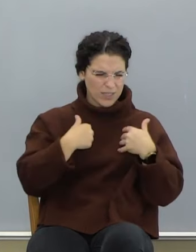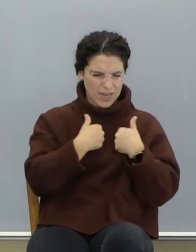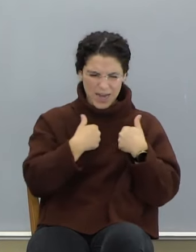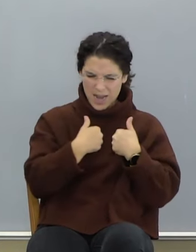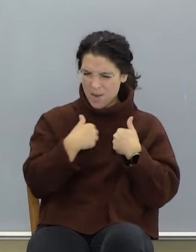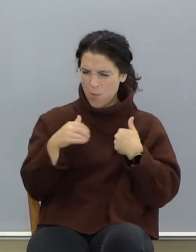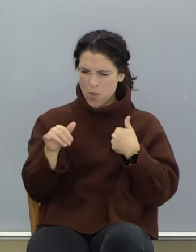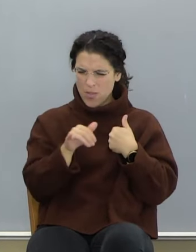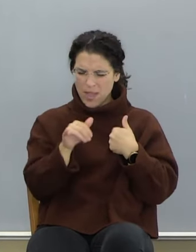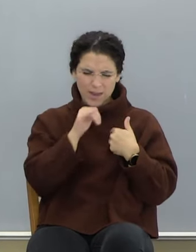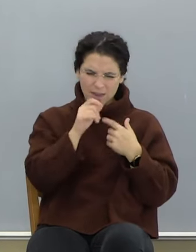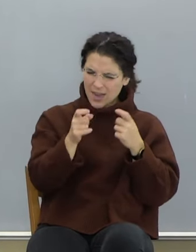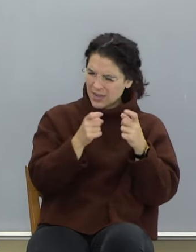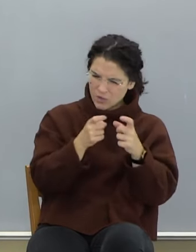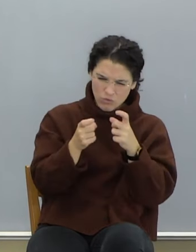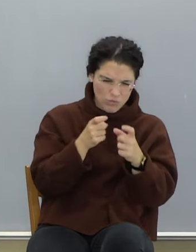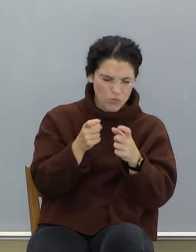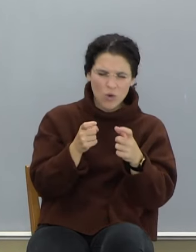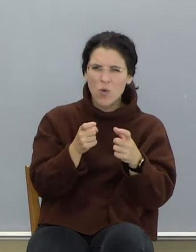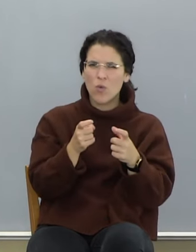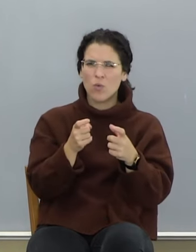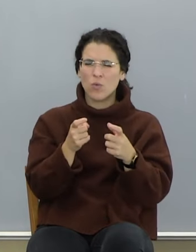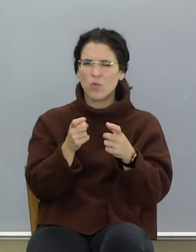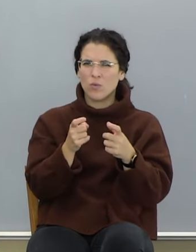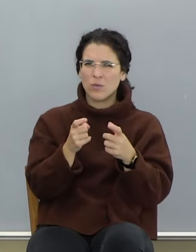animal-like, uncontrolled ferocity.